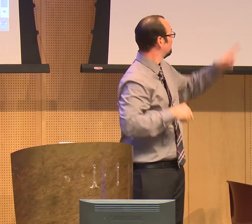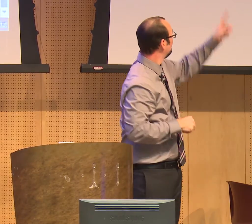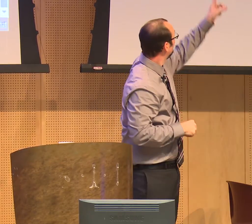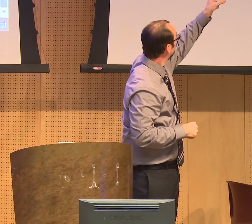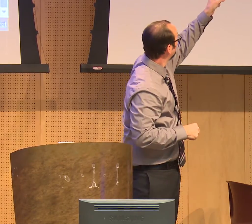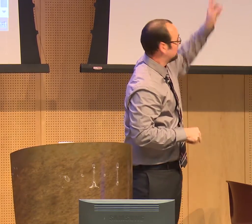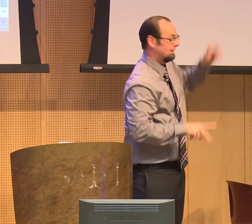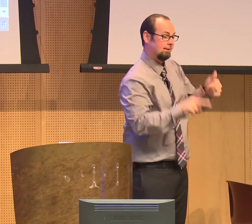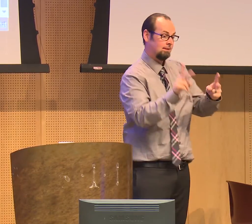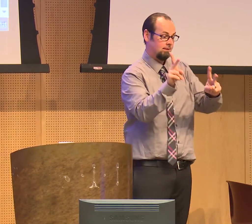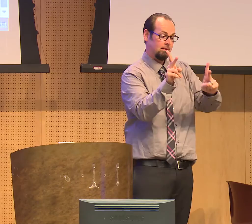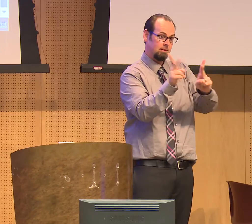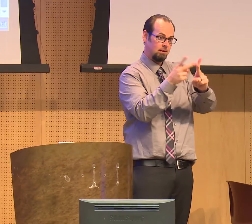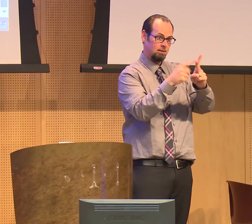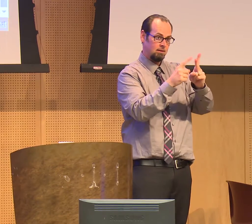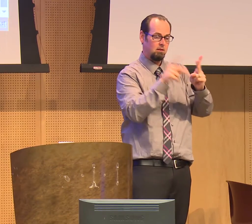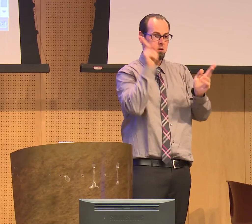Radford Precision Tool, Inc.